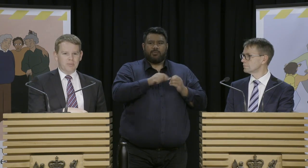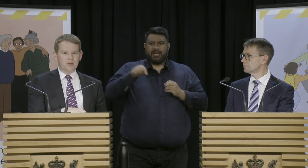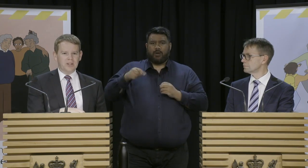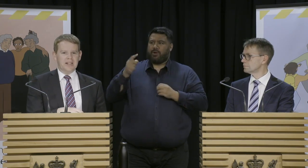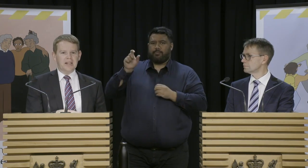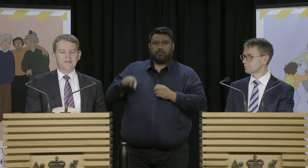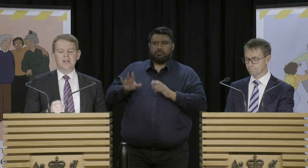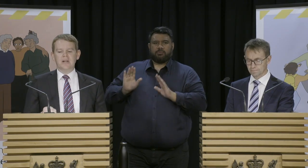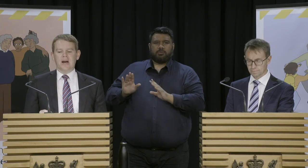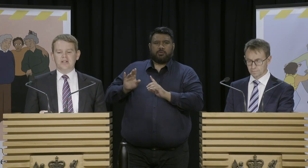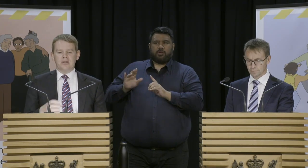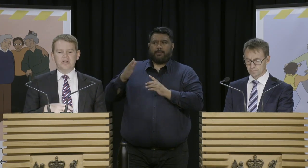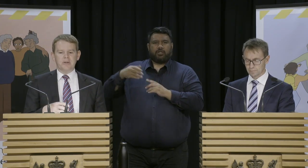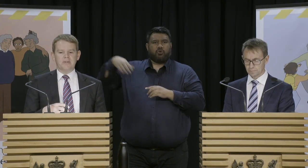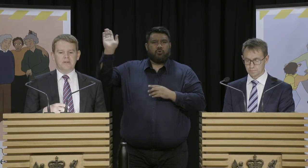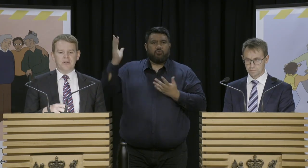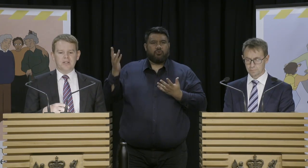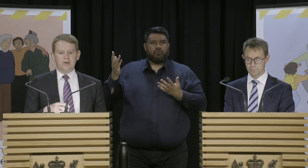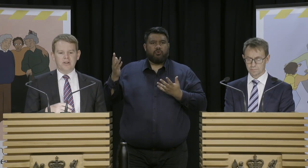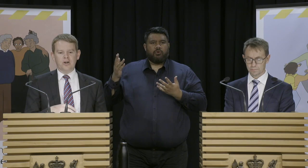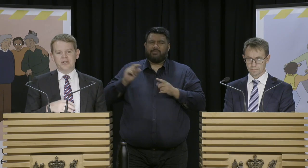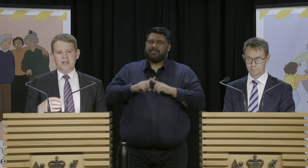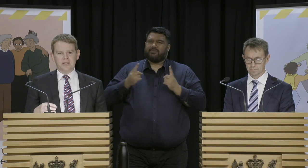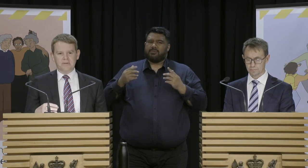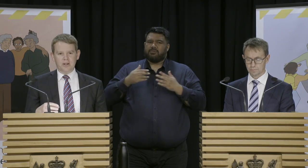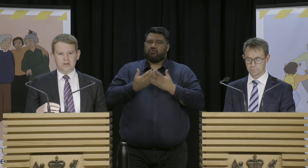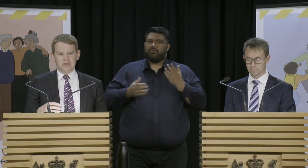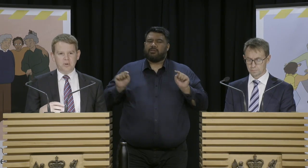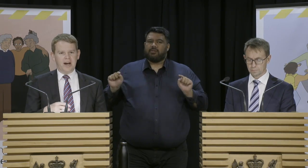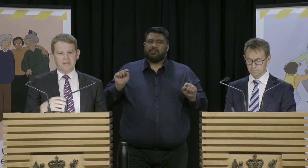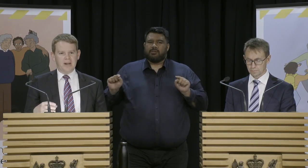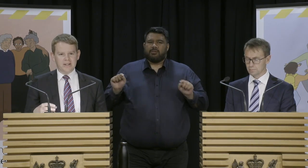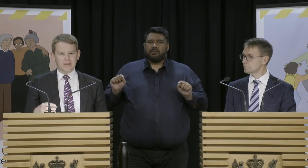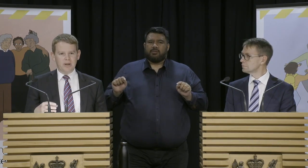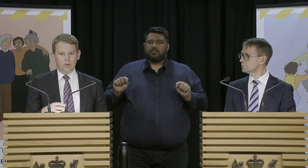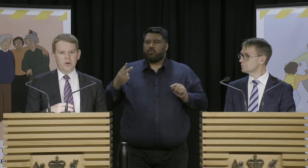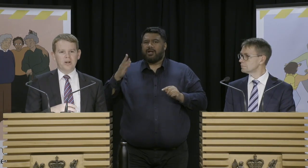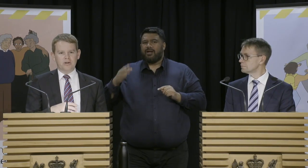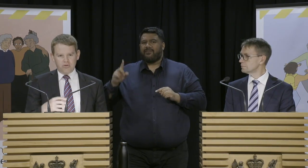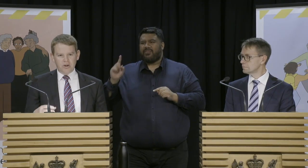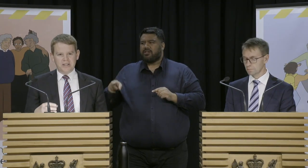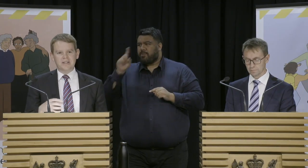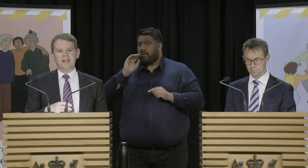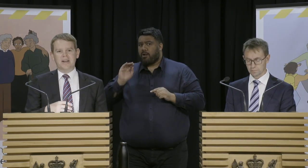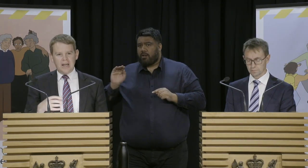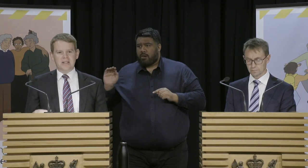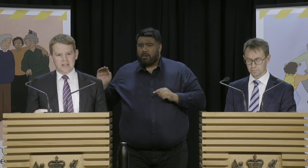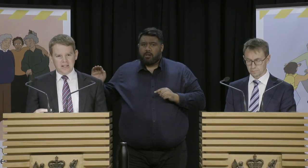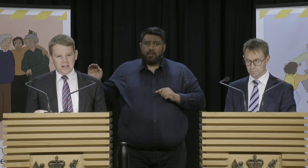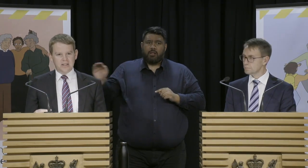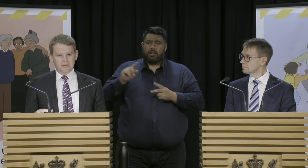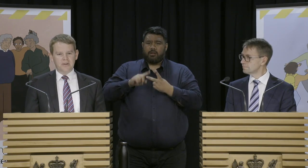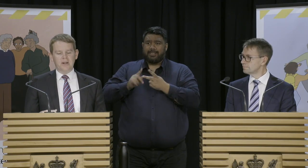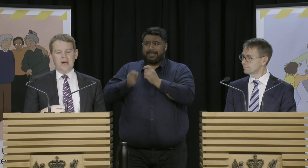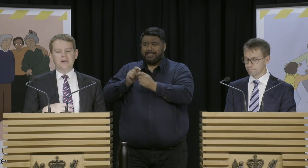who's subsequently left. So there is a bit of a difference there, and in the context of 2,500 people traced and